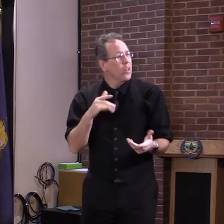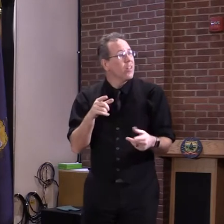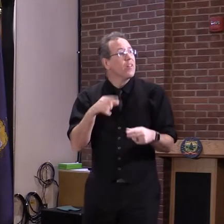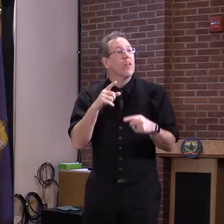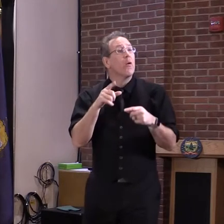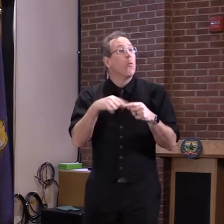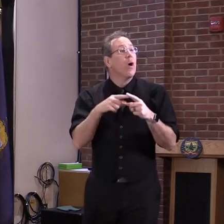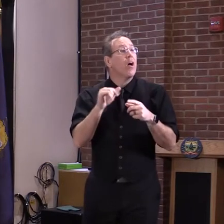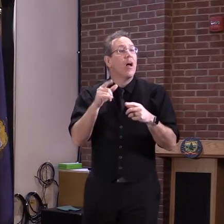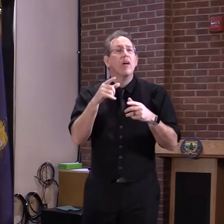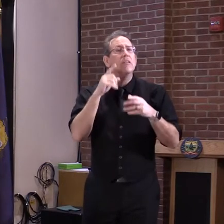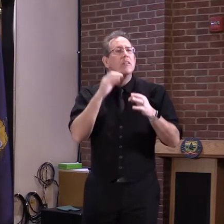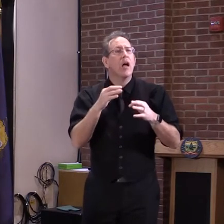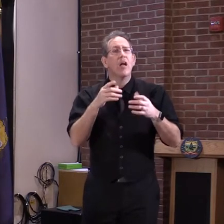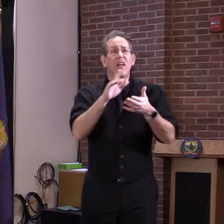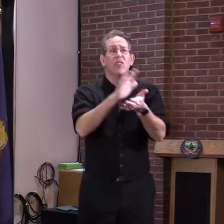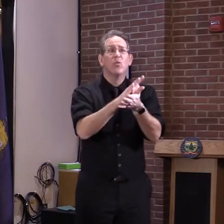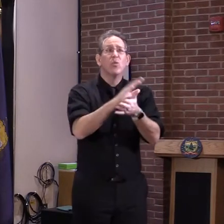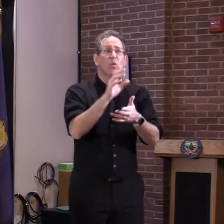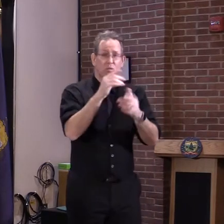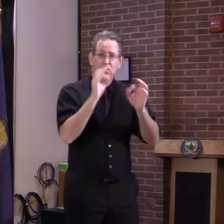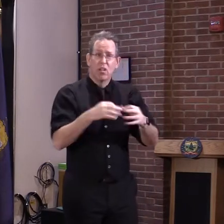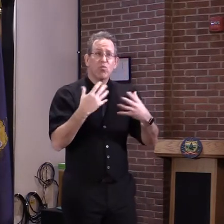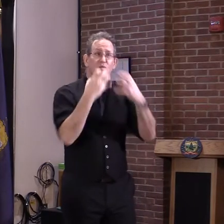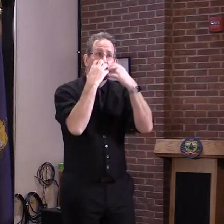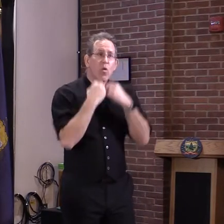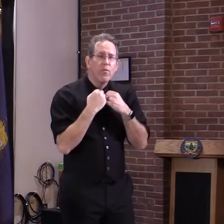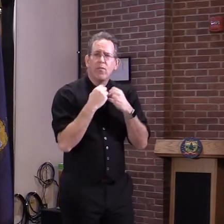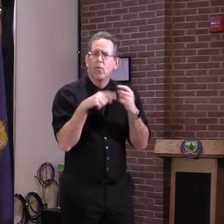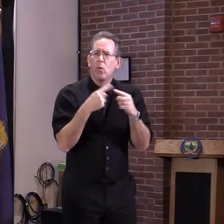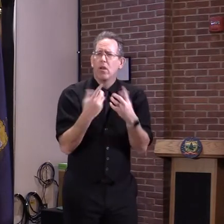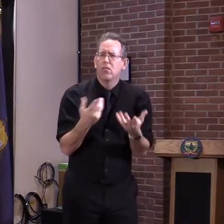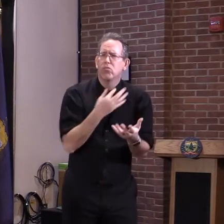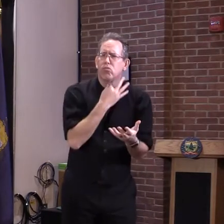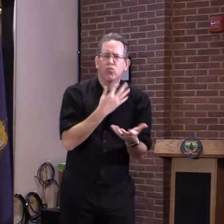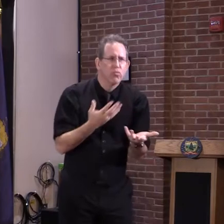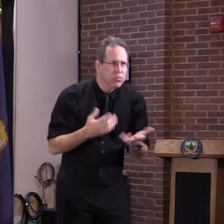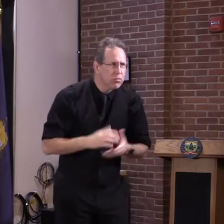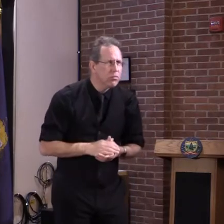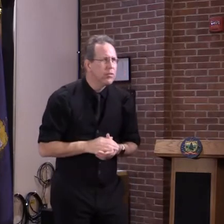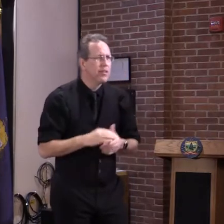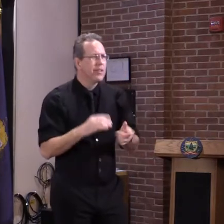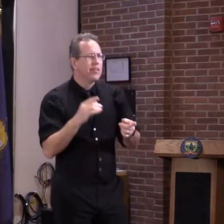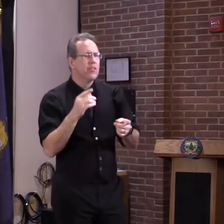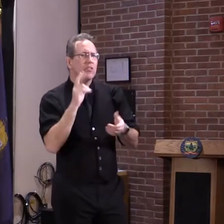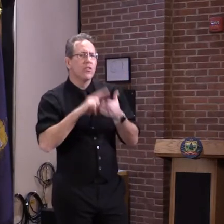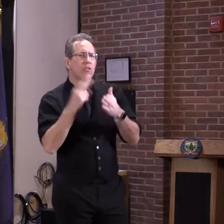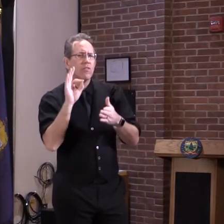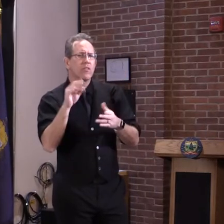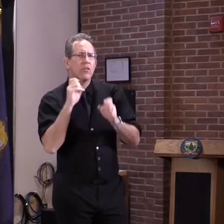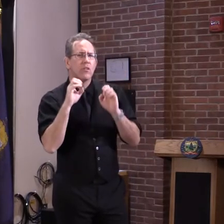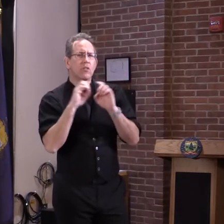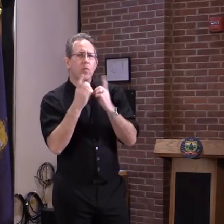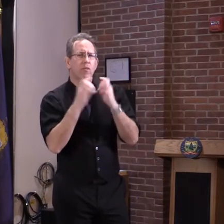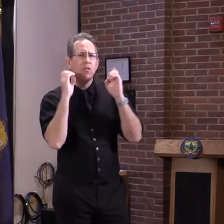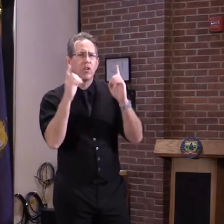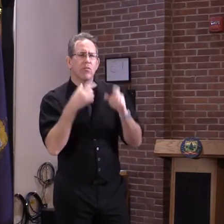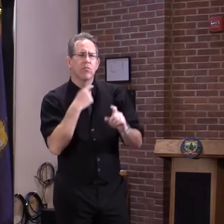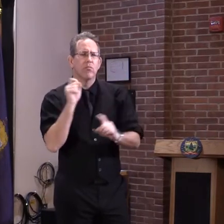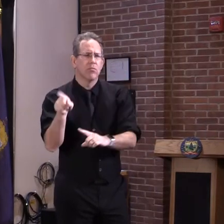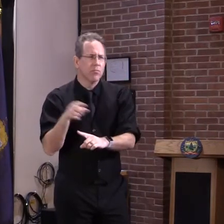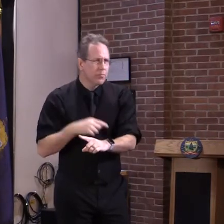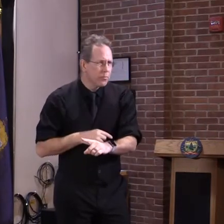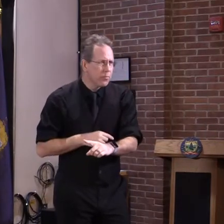that policy comes into place? Yeah, I'll let Secretary French answer that, but I don't believe that we have determined who has met the